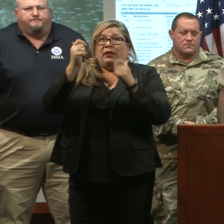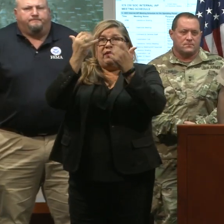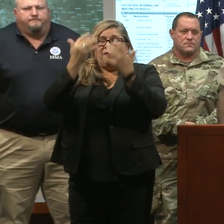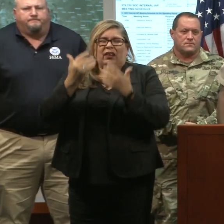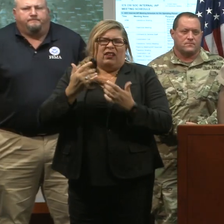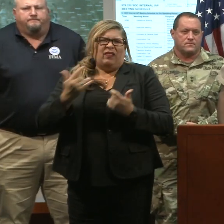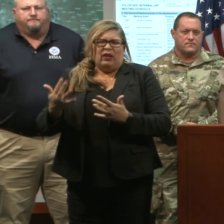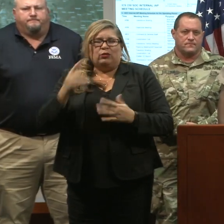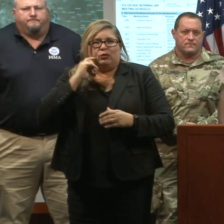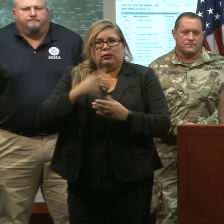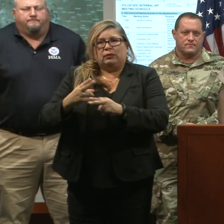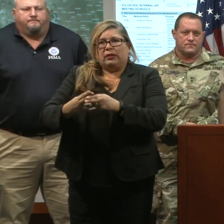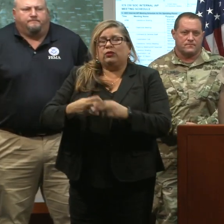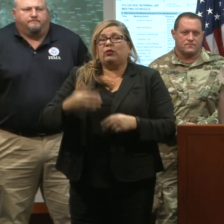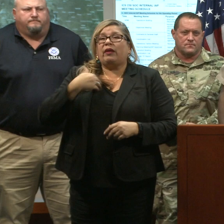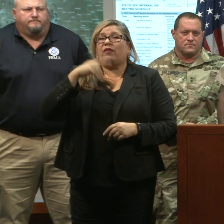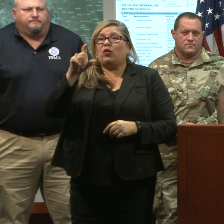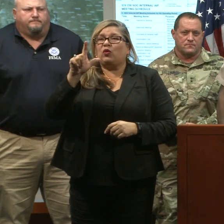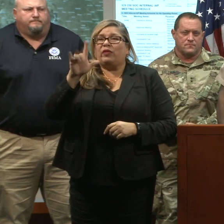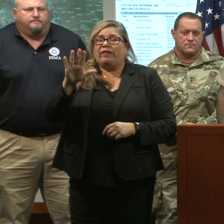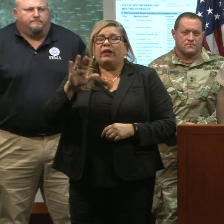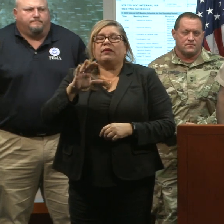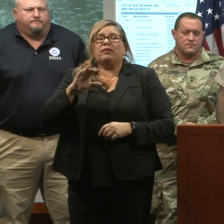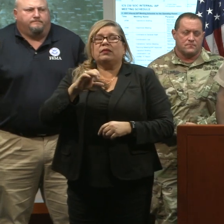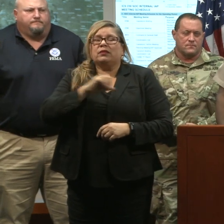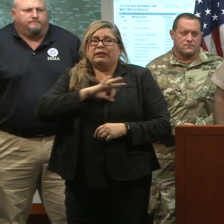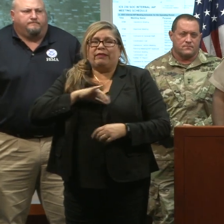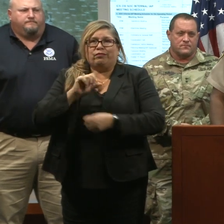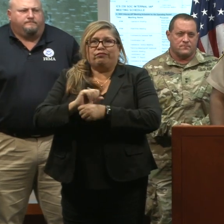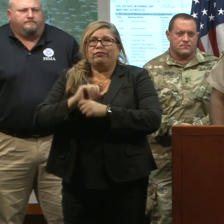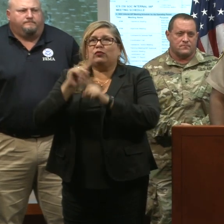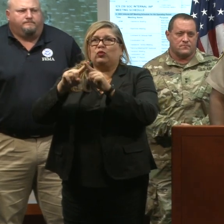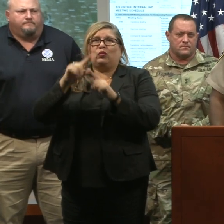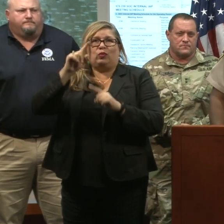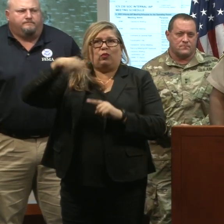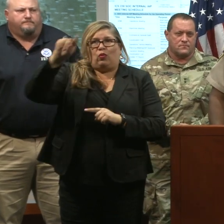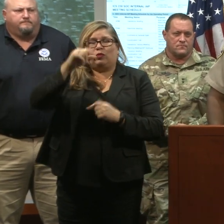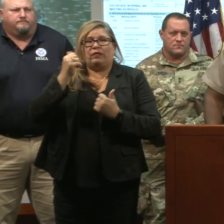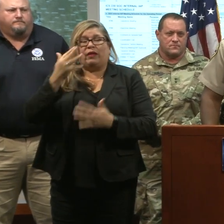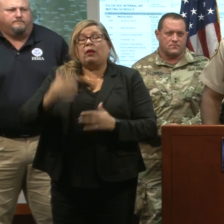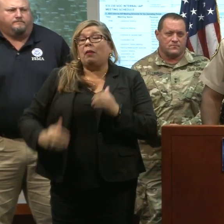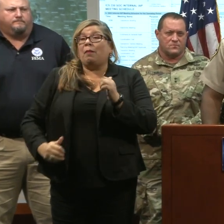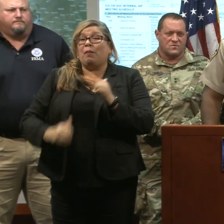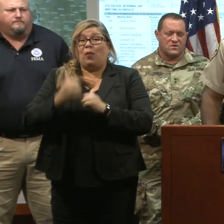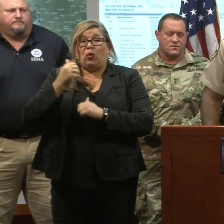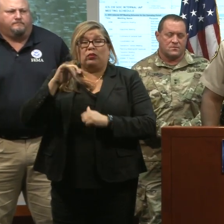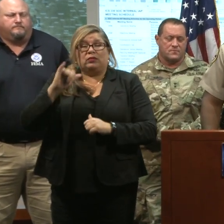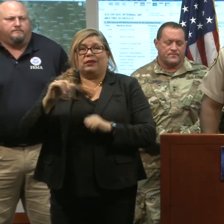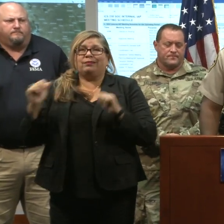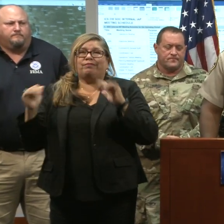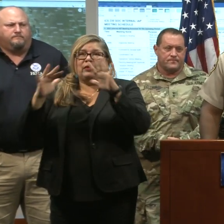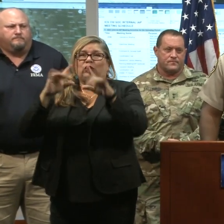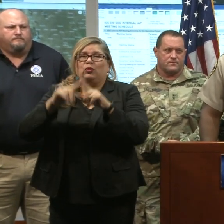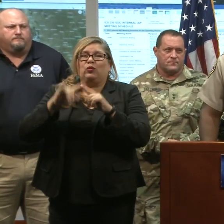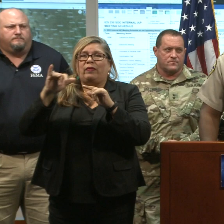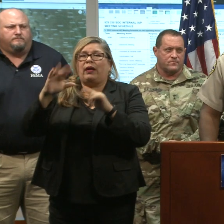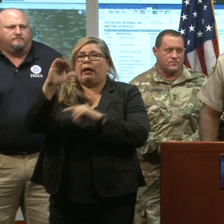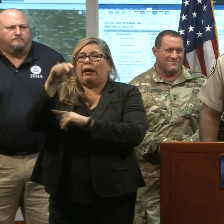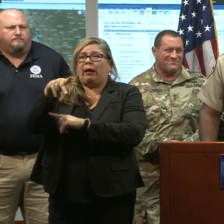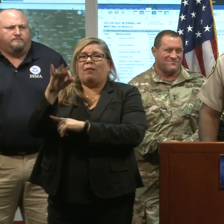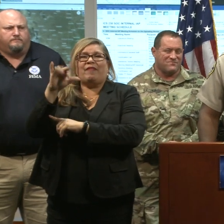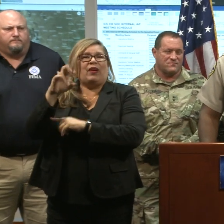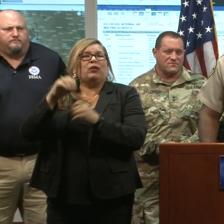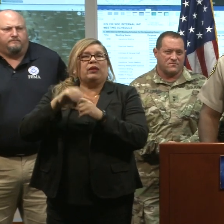spoken about, we have 125 personnel assigned to those fires. Most of those personnel are assigned to the Camp Fire in Butte County,